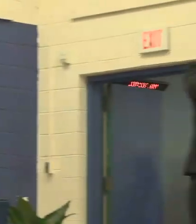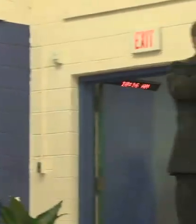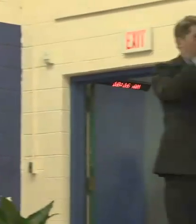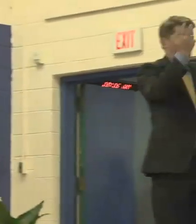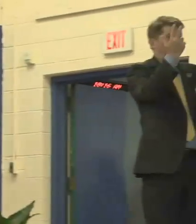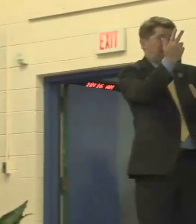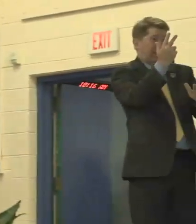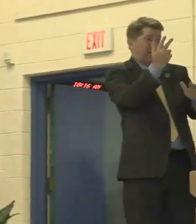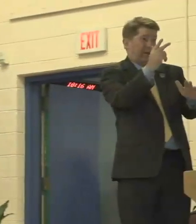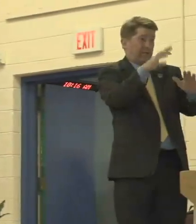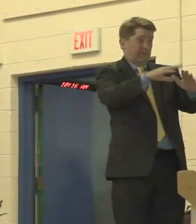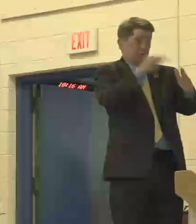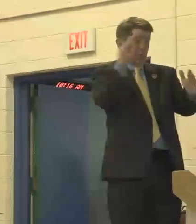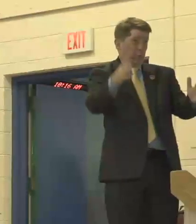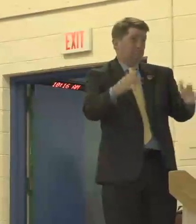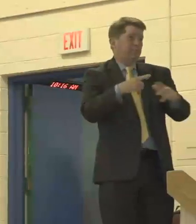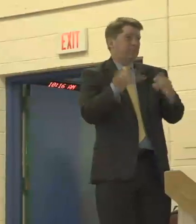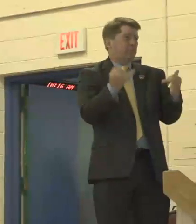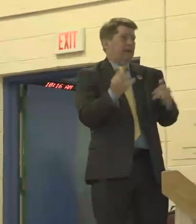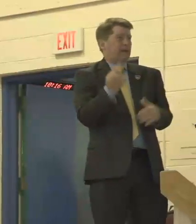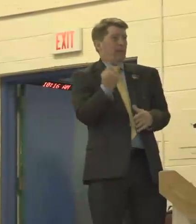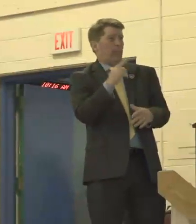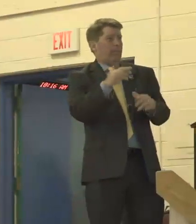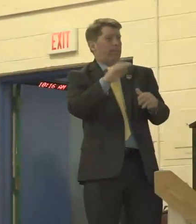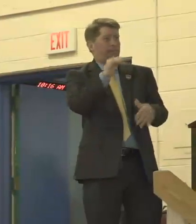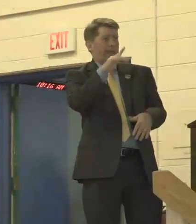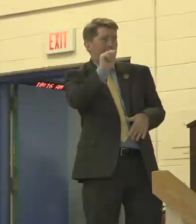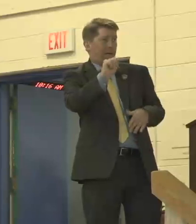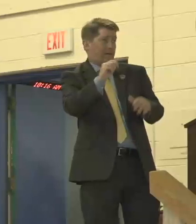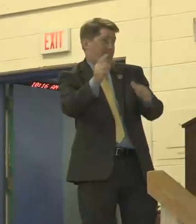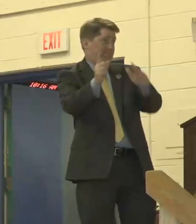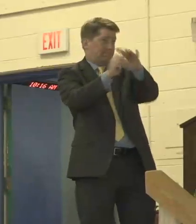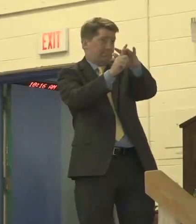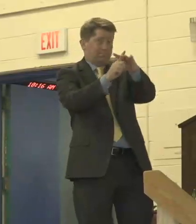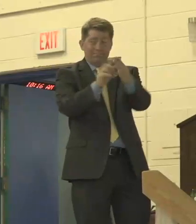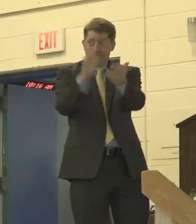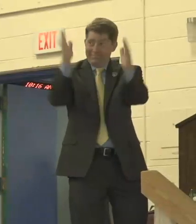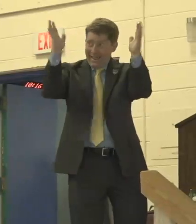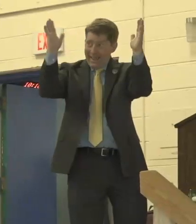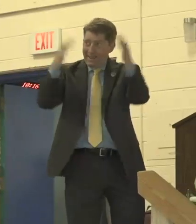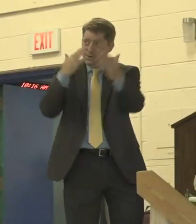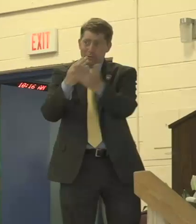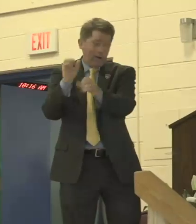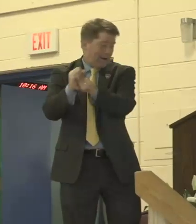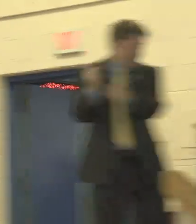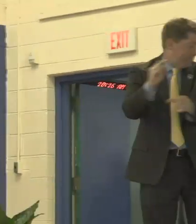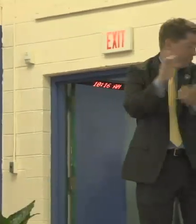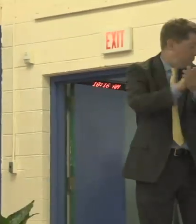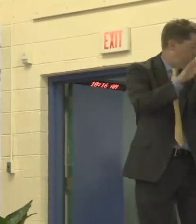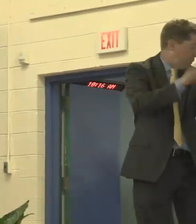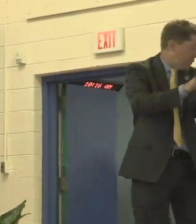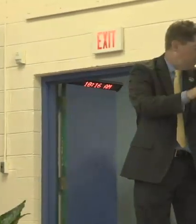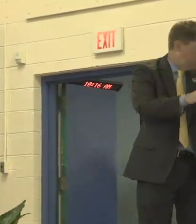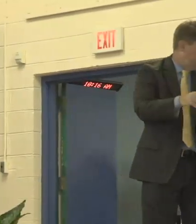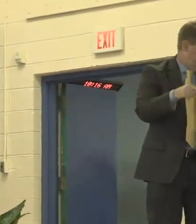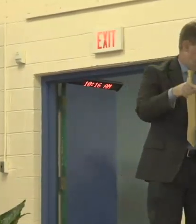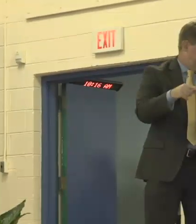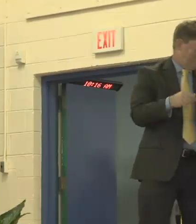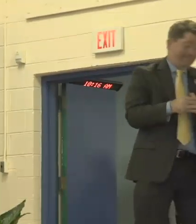Okay, so normally there are three students, but today there is only one. Michaela is the one that showed up, so great job. Thanks for coming to